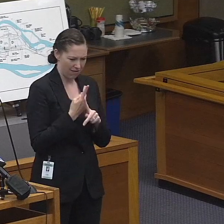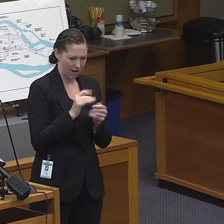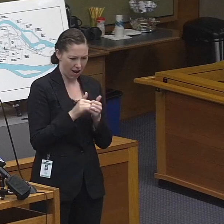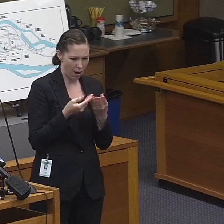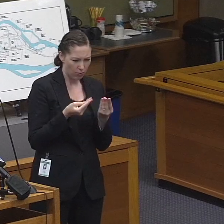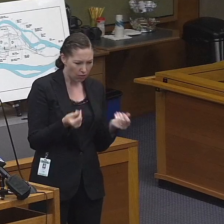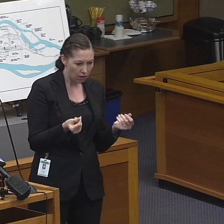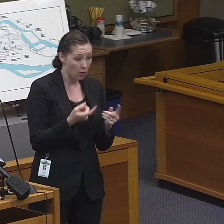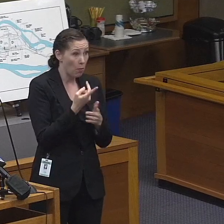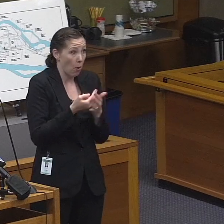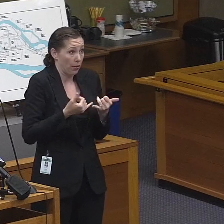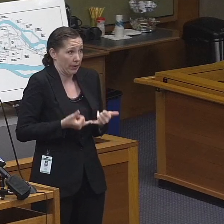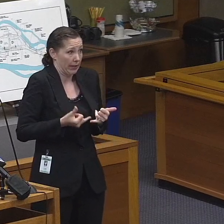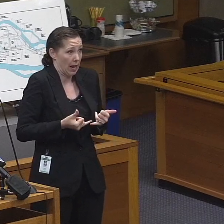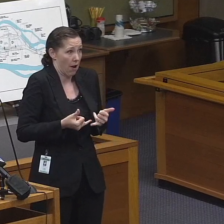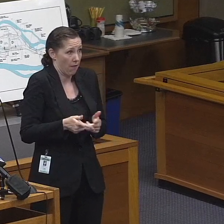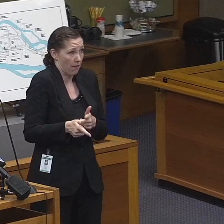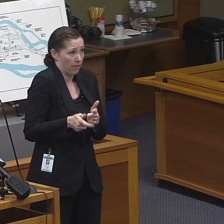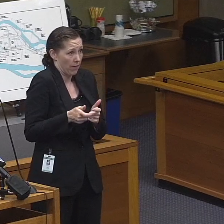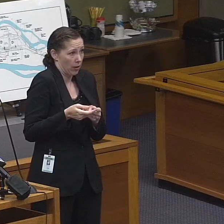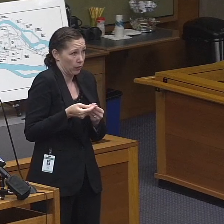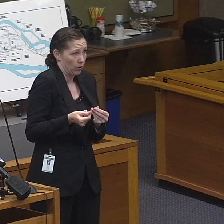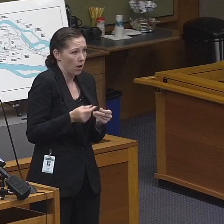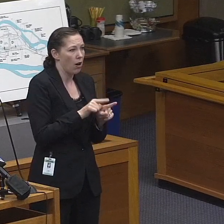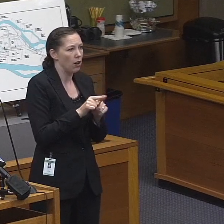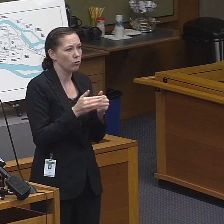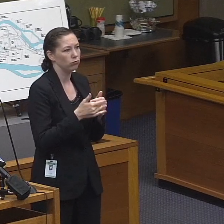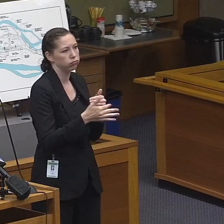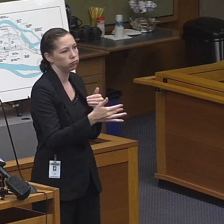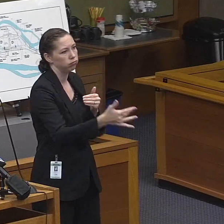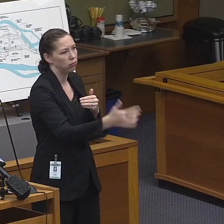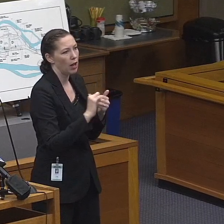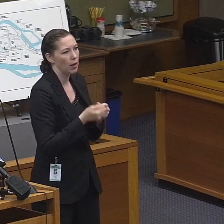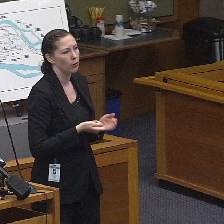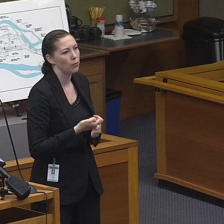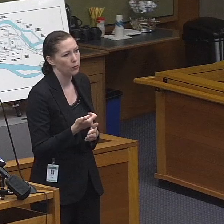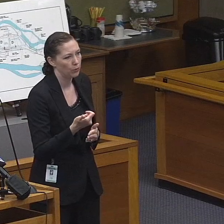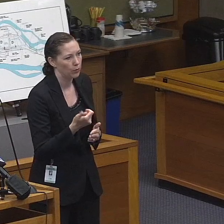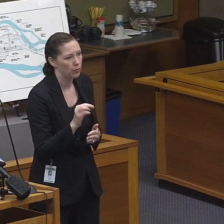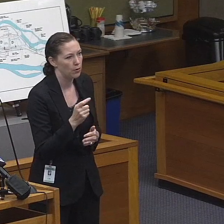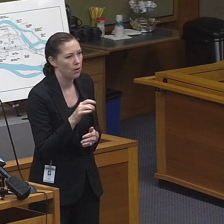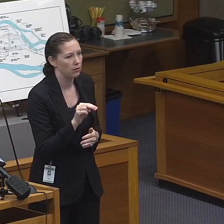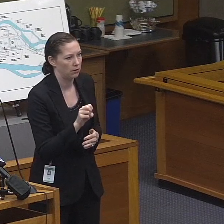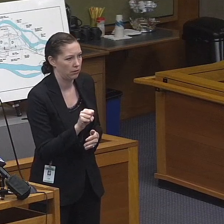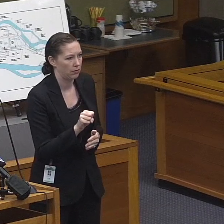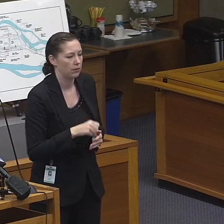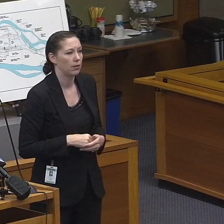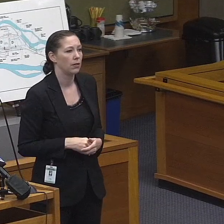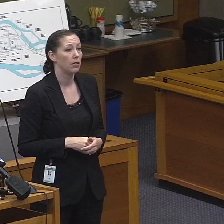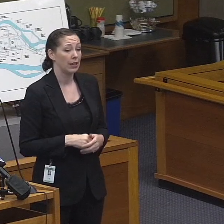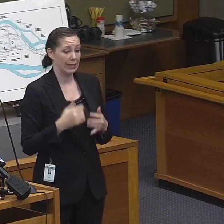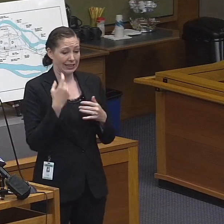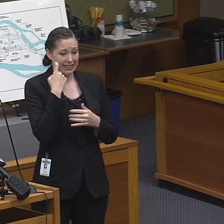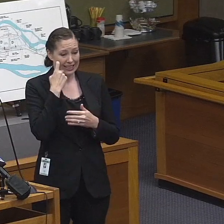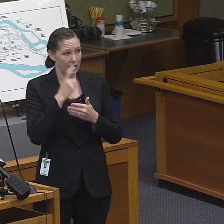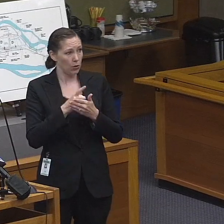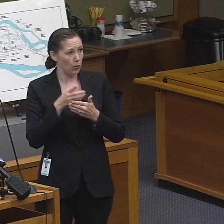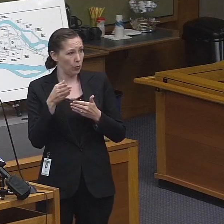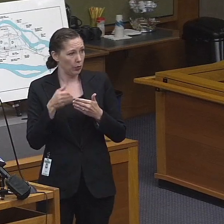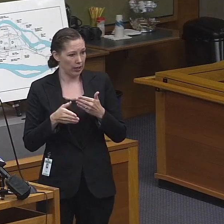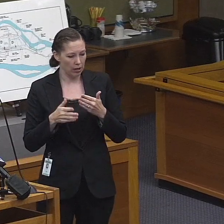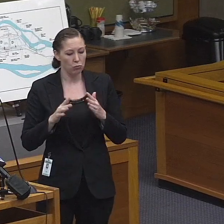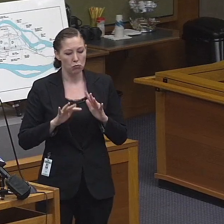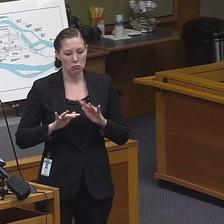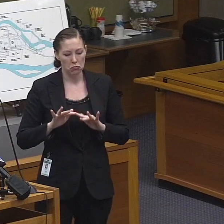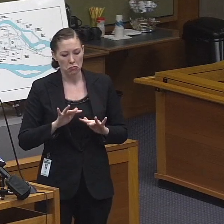both near-term and long-term solutions for removing algal toxins from the water. Over the weekend, we've